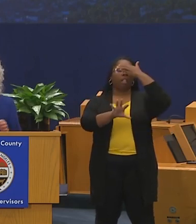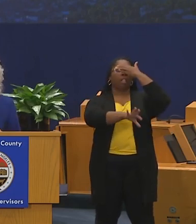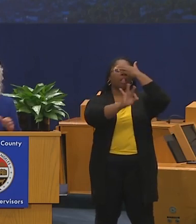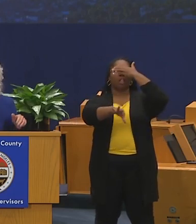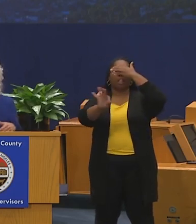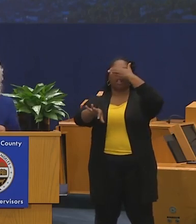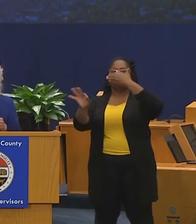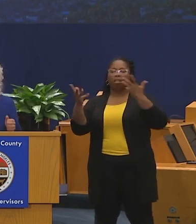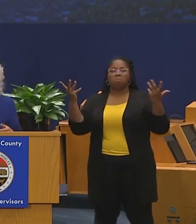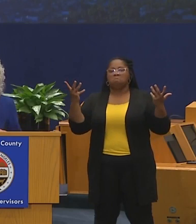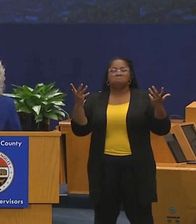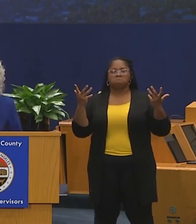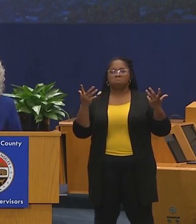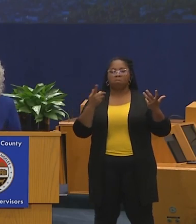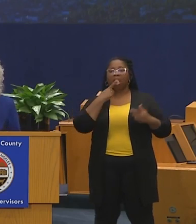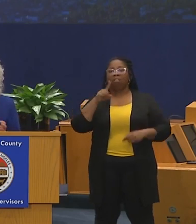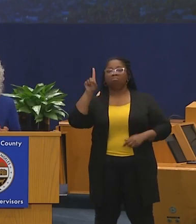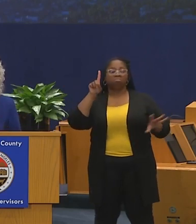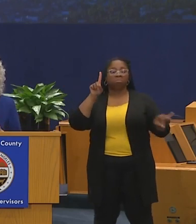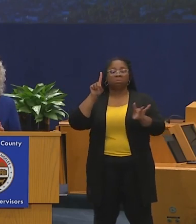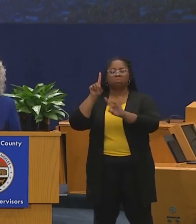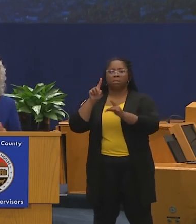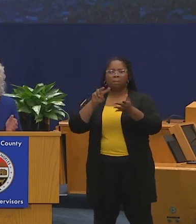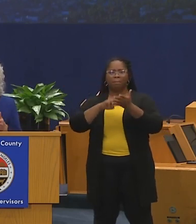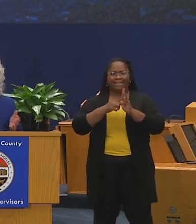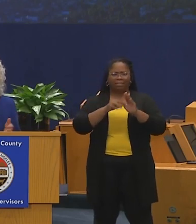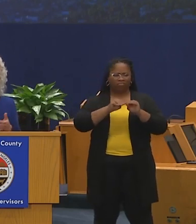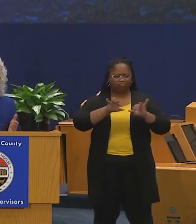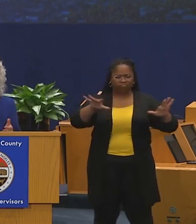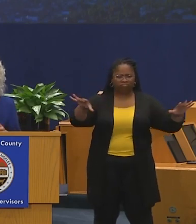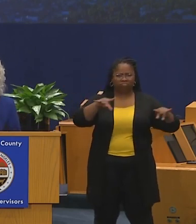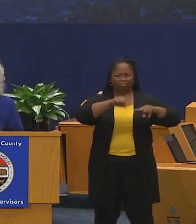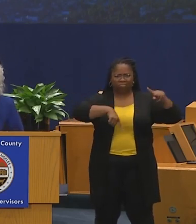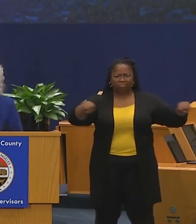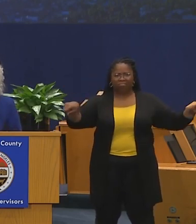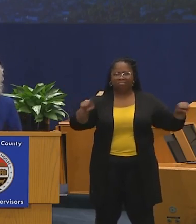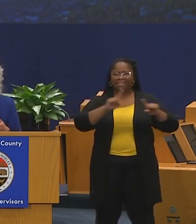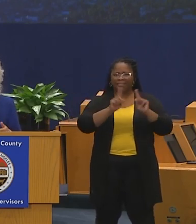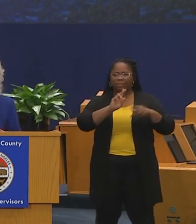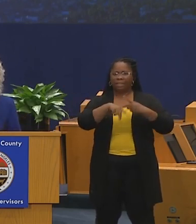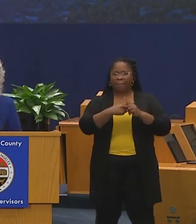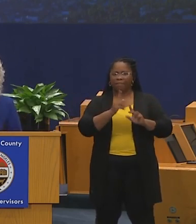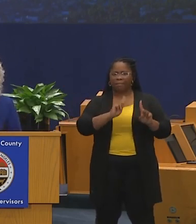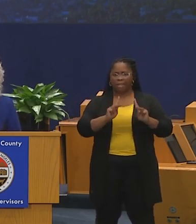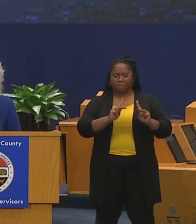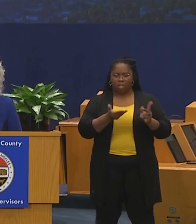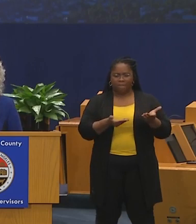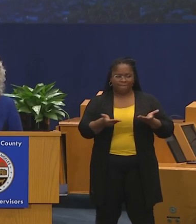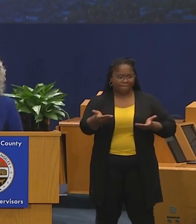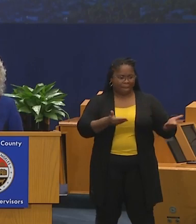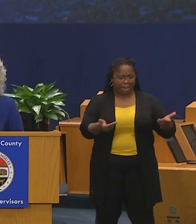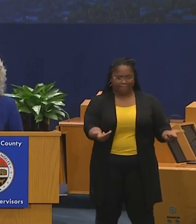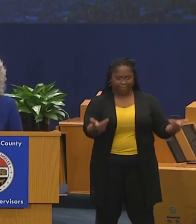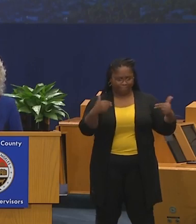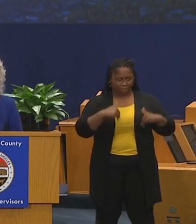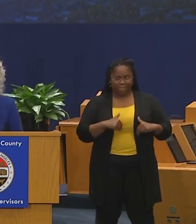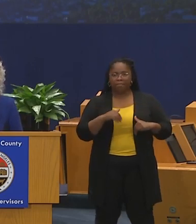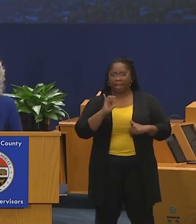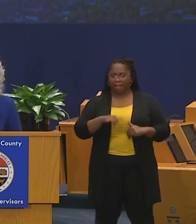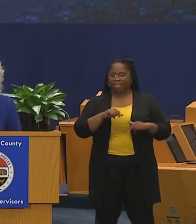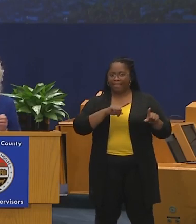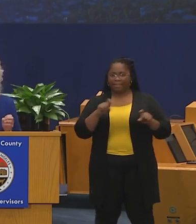is allow us to get a really good distribution across the county of many different people who then get invited to participate in that.